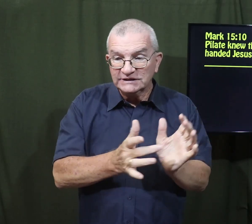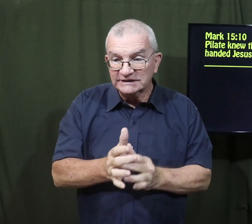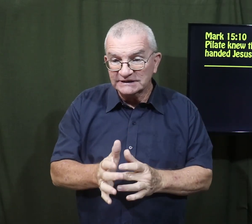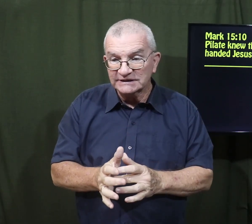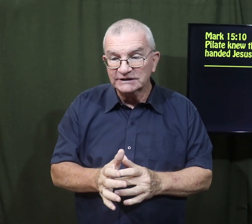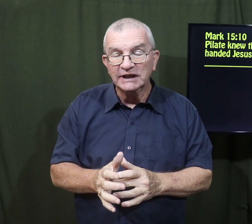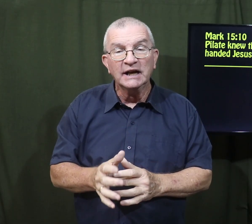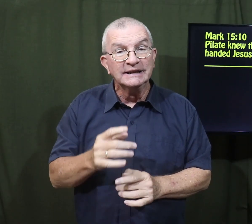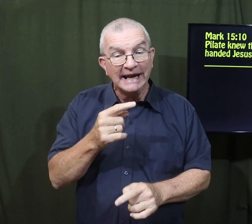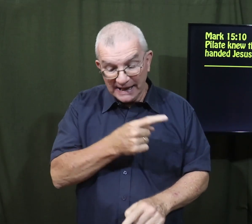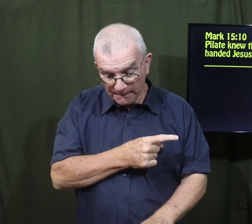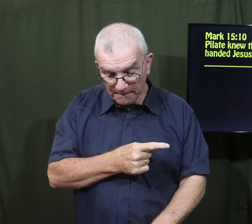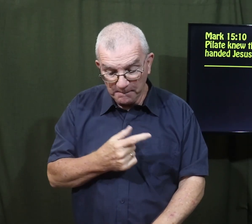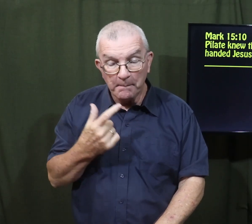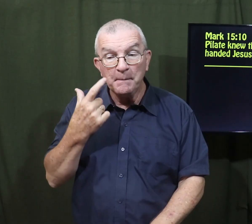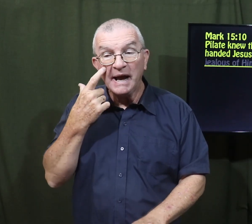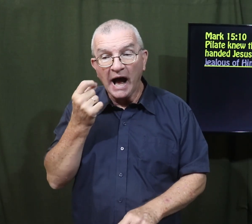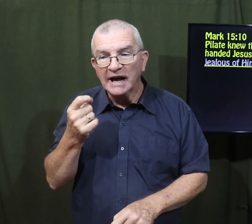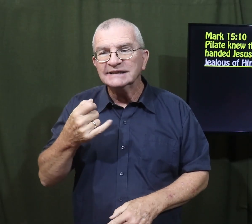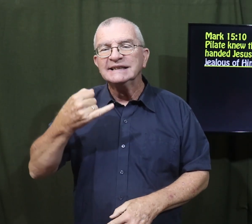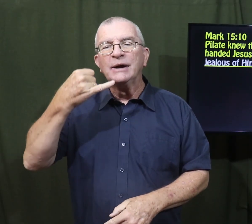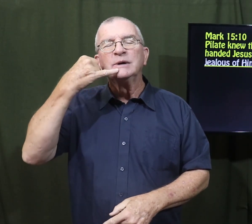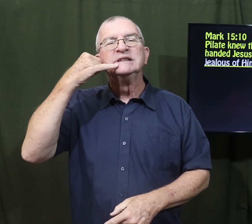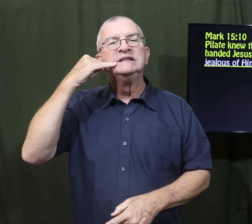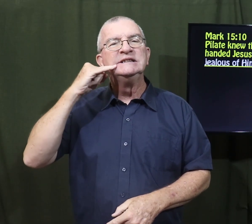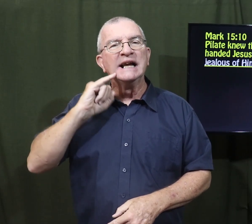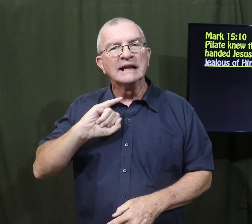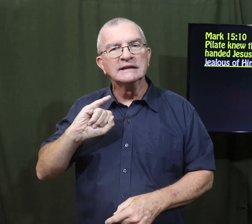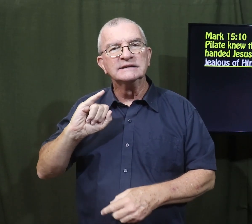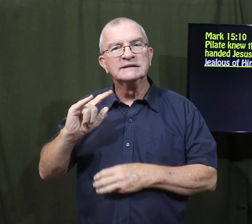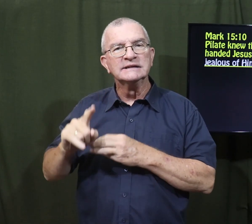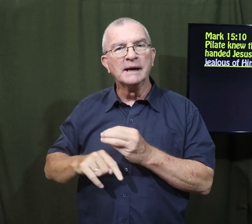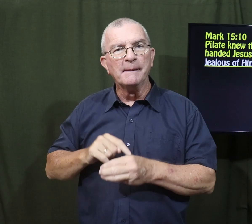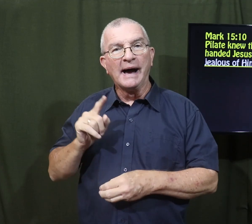Jesus to him because they were jealous of him.